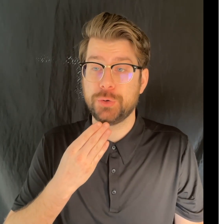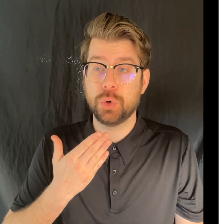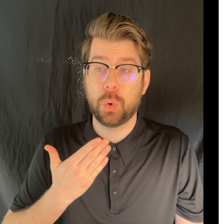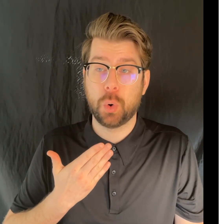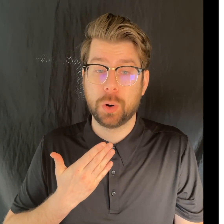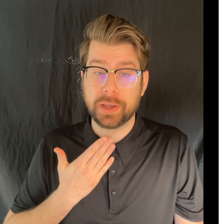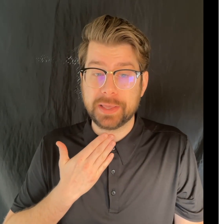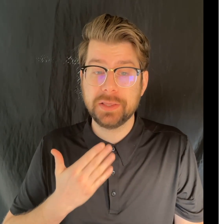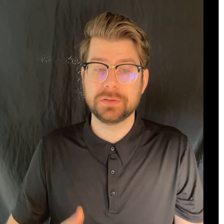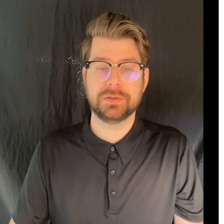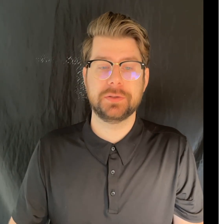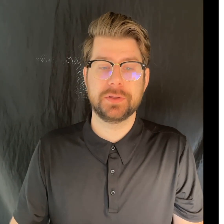annoy,